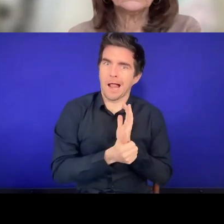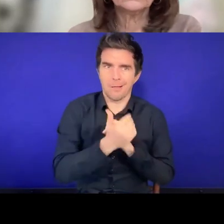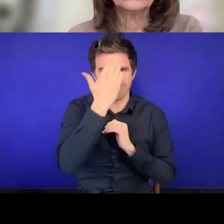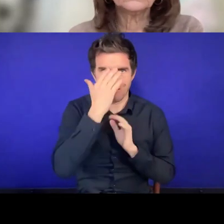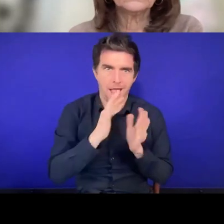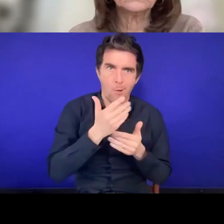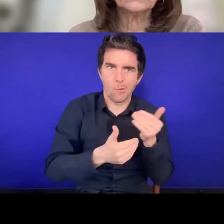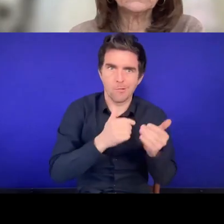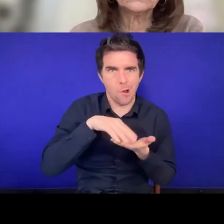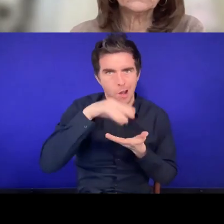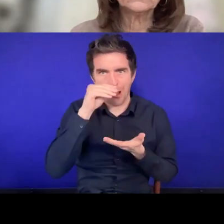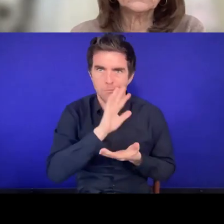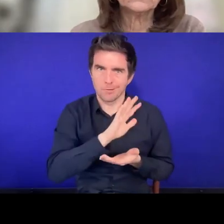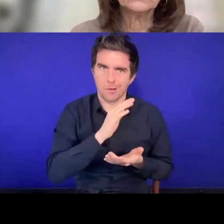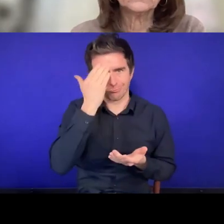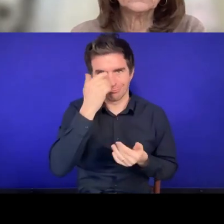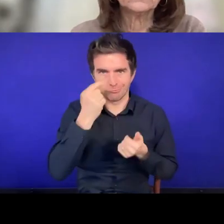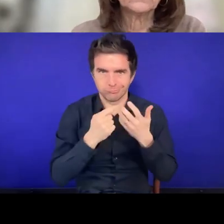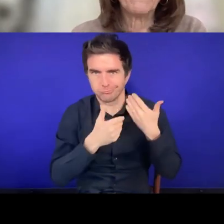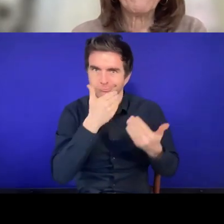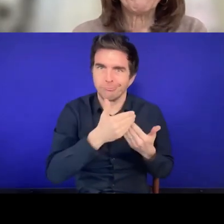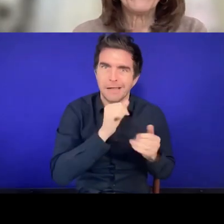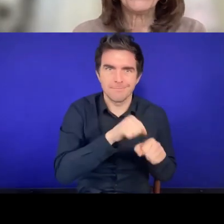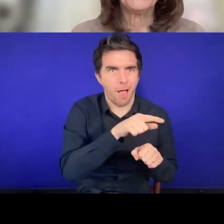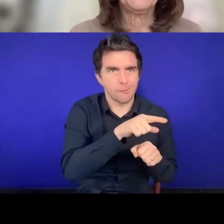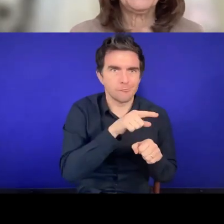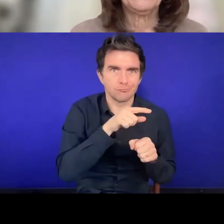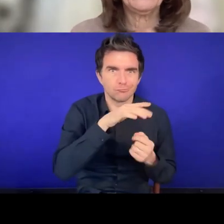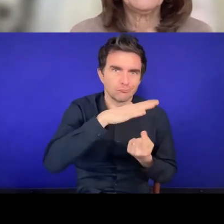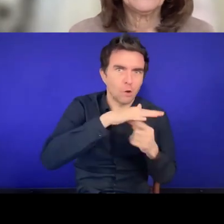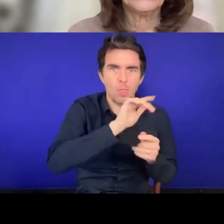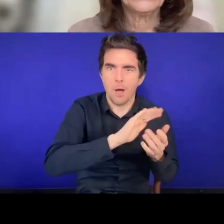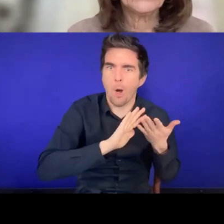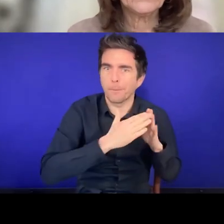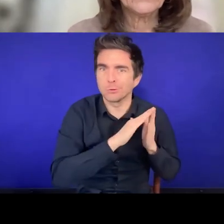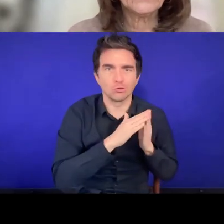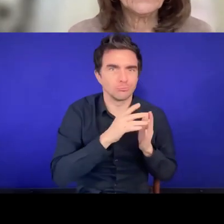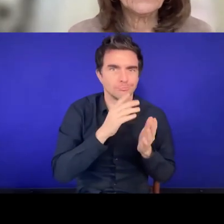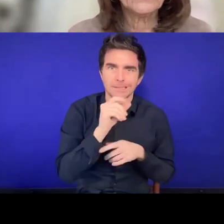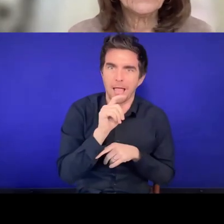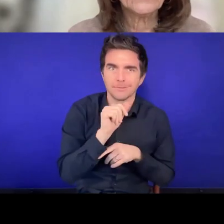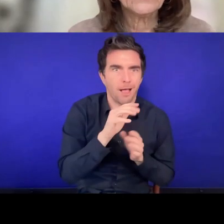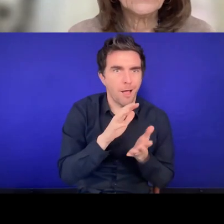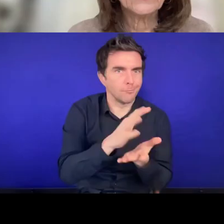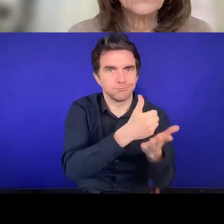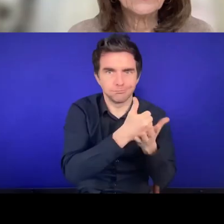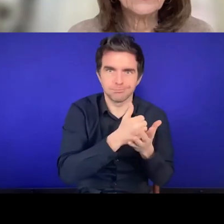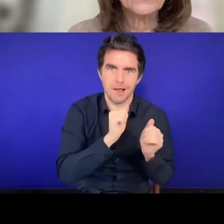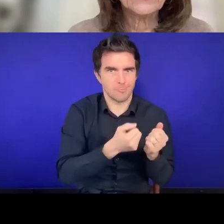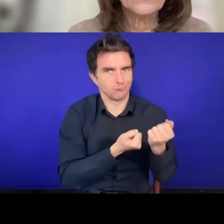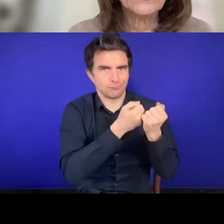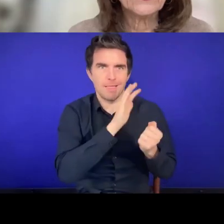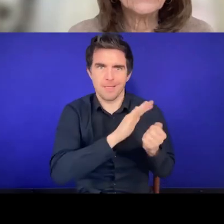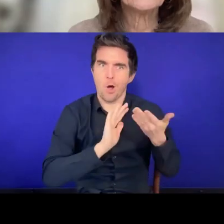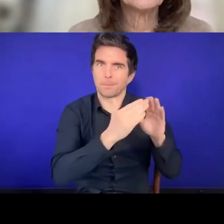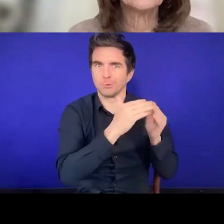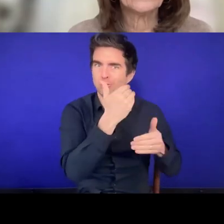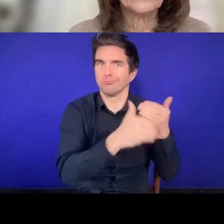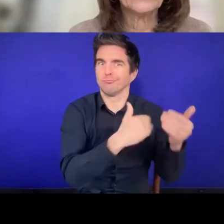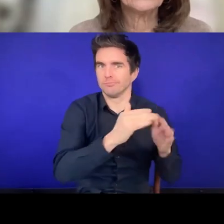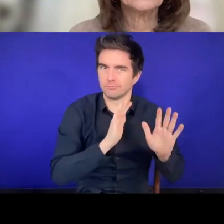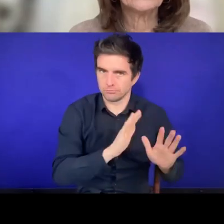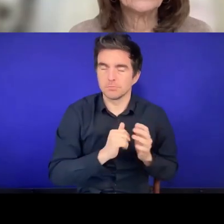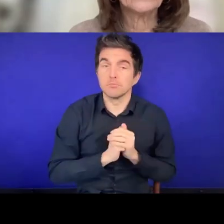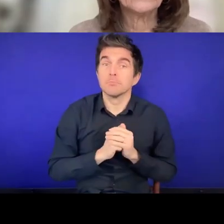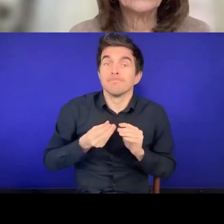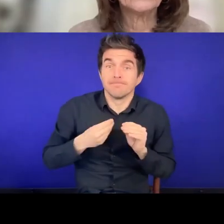And so then also, of course, giving people multiple formats and opportunities to give feedback as they're